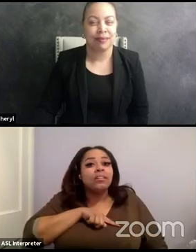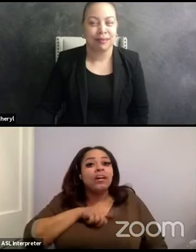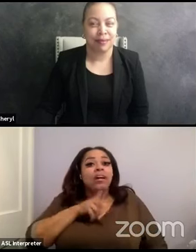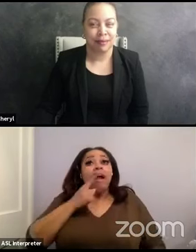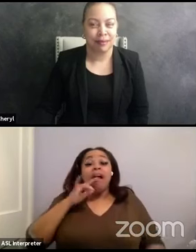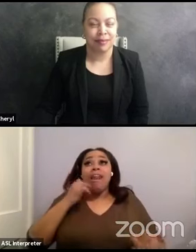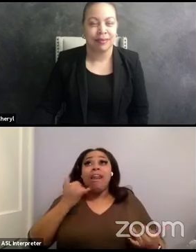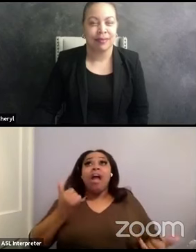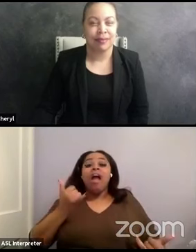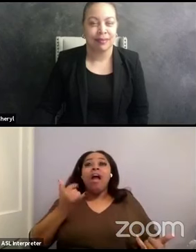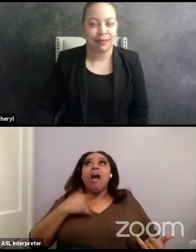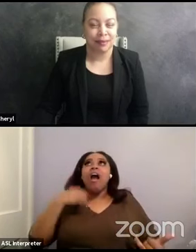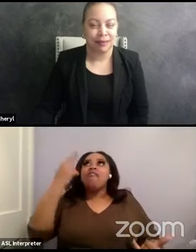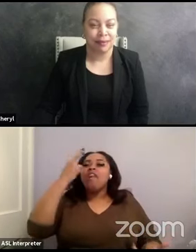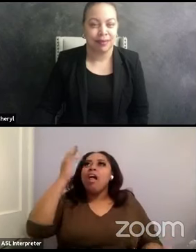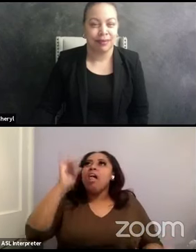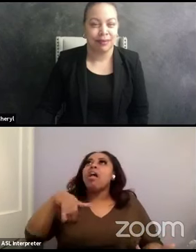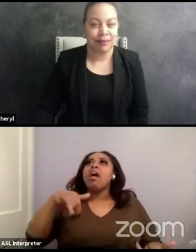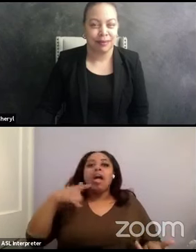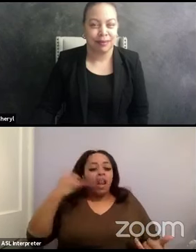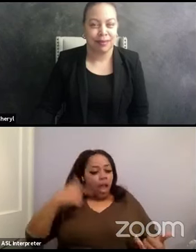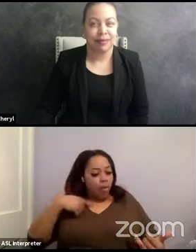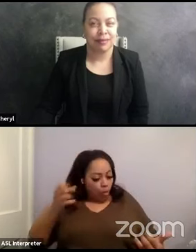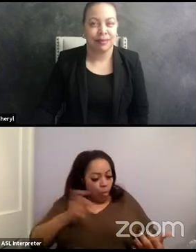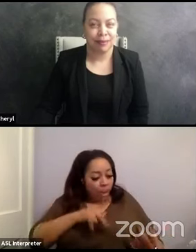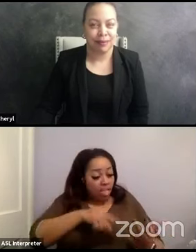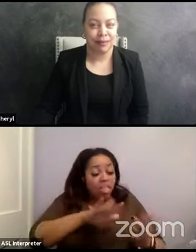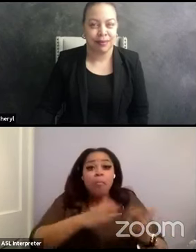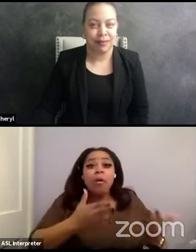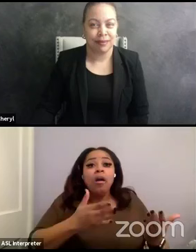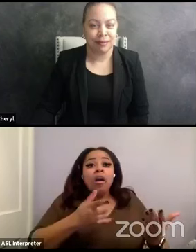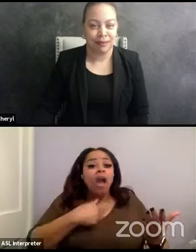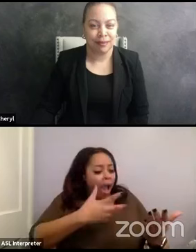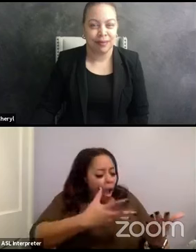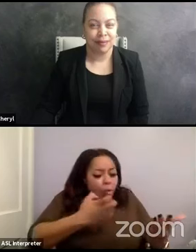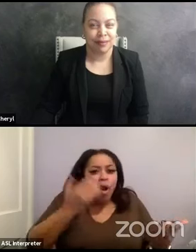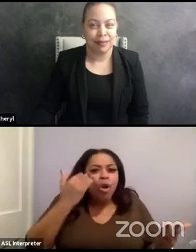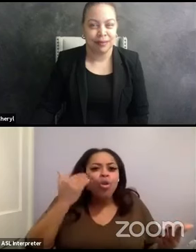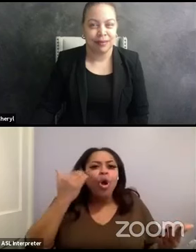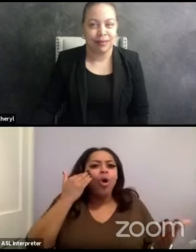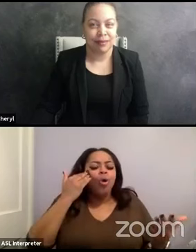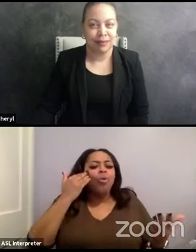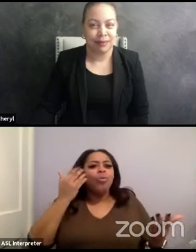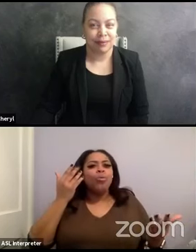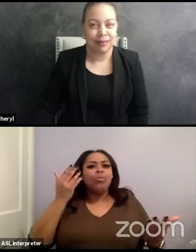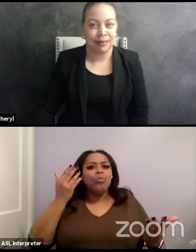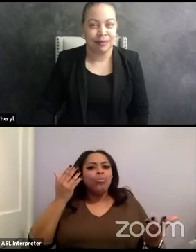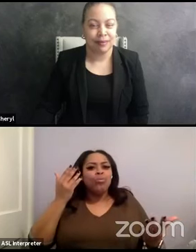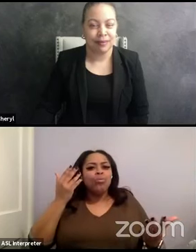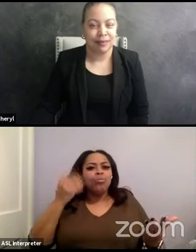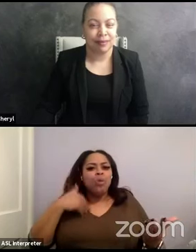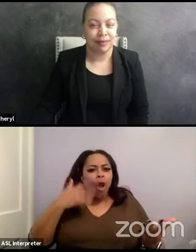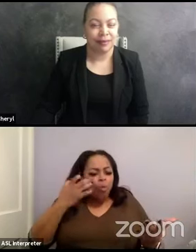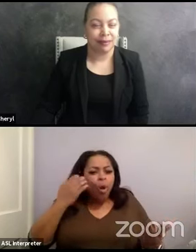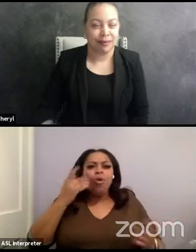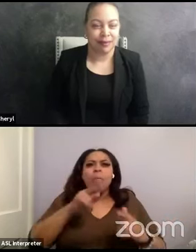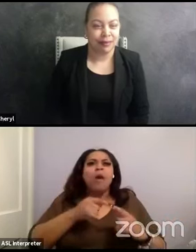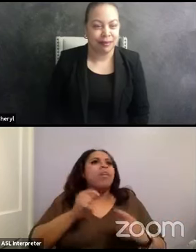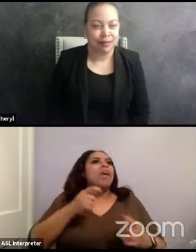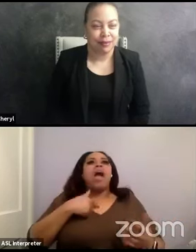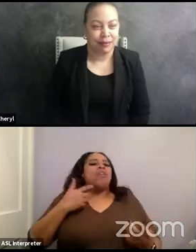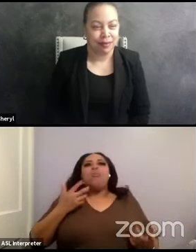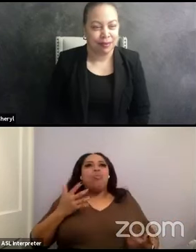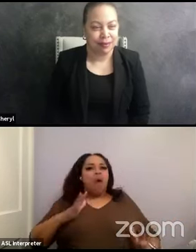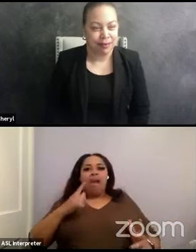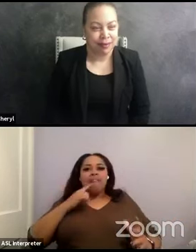now that I know that, I'm going to go back because this book I wanted to know about. I wanted to know about it. I didn't want to